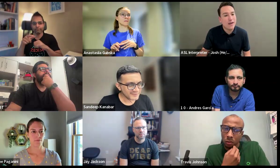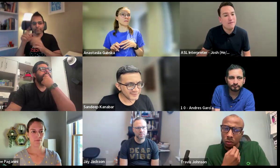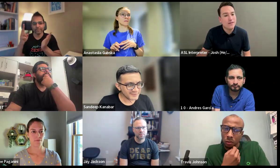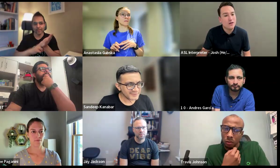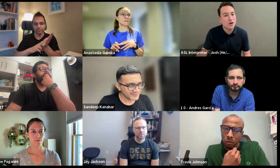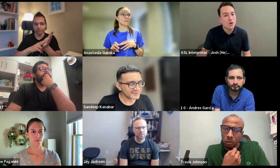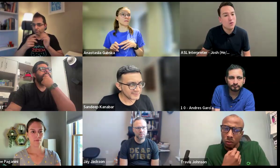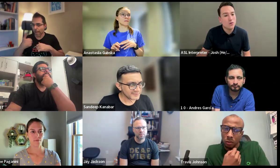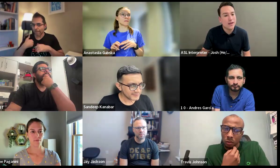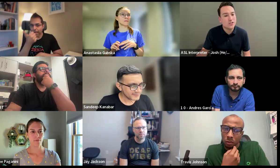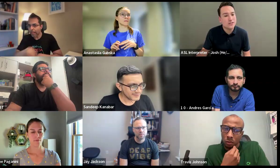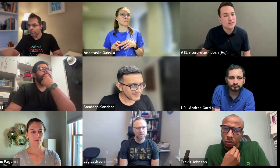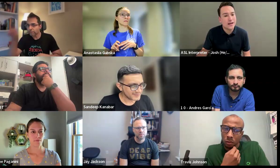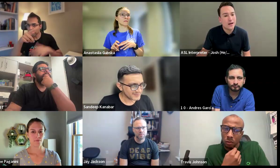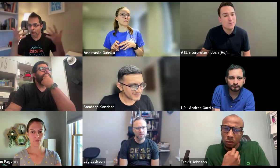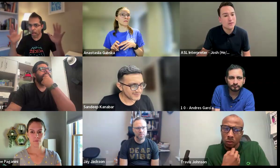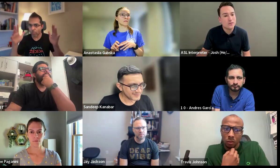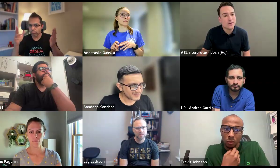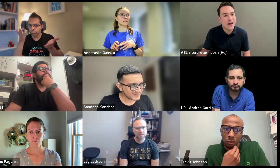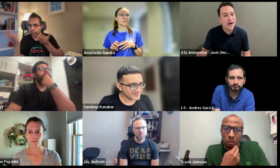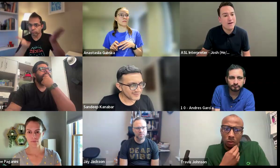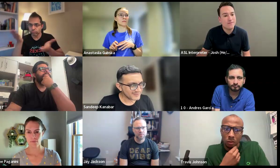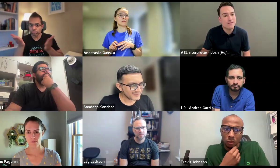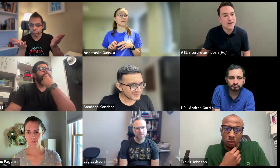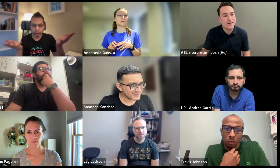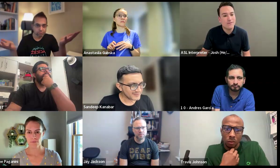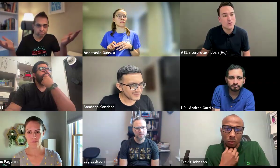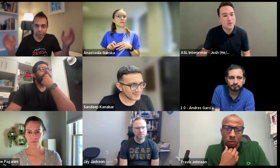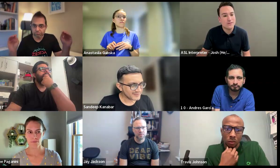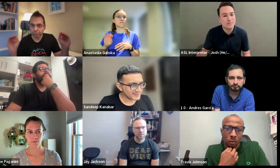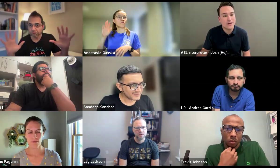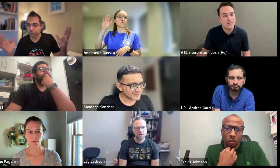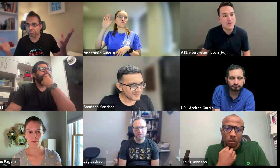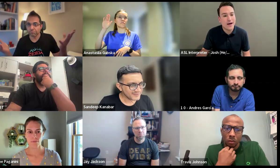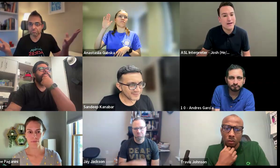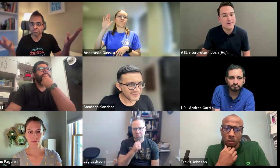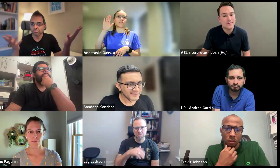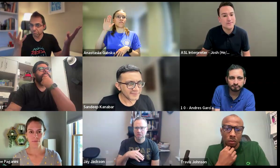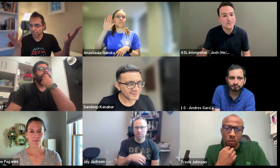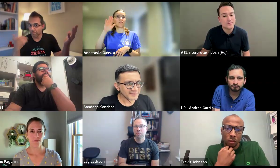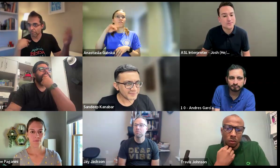Now we have the co-location sign up. Do we have any folks who have submitted for that?